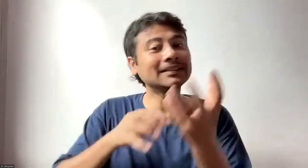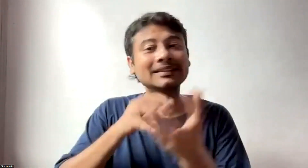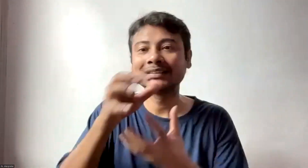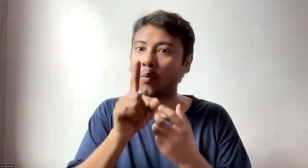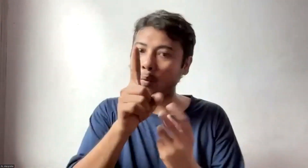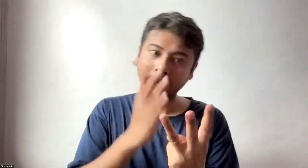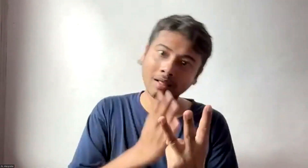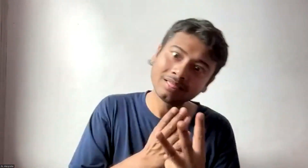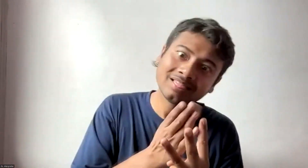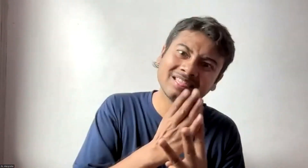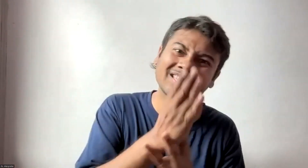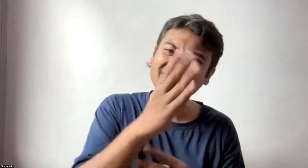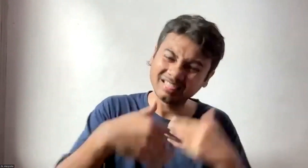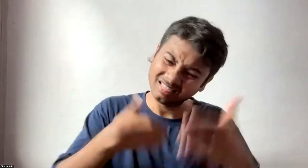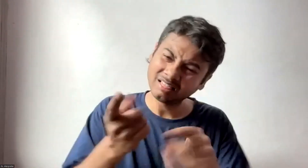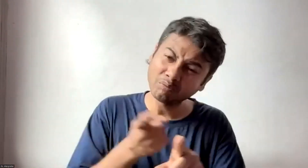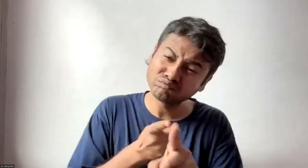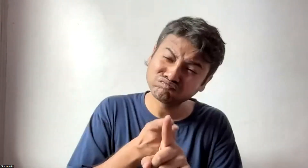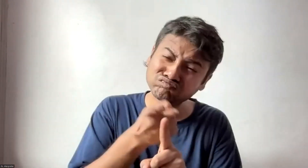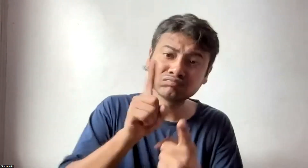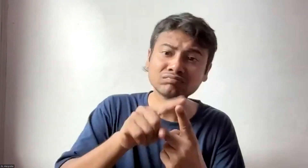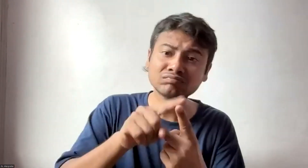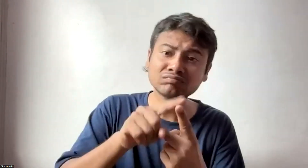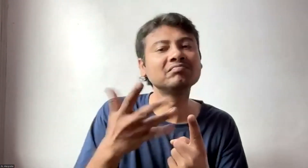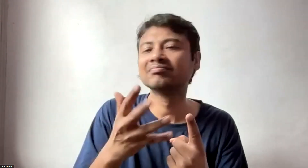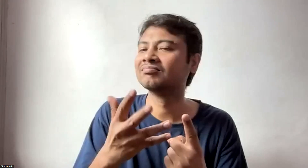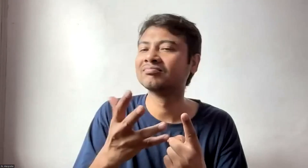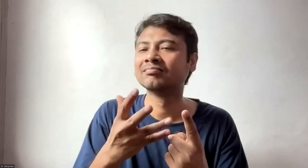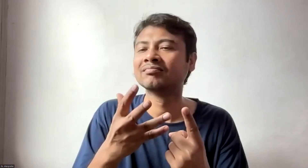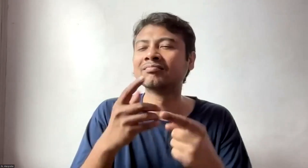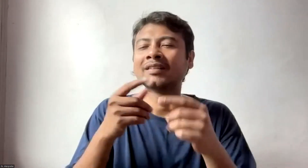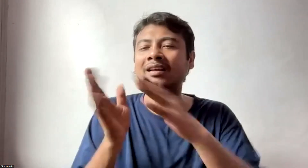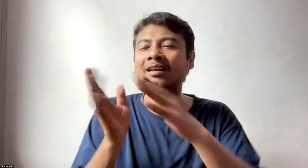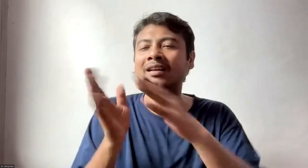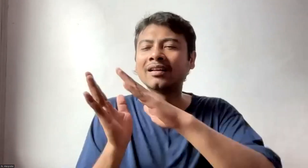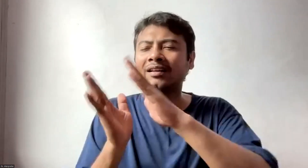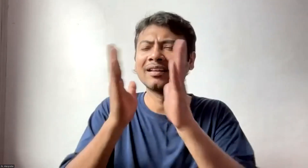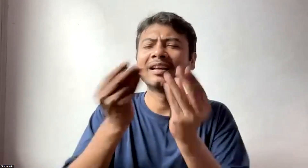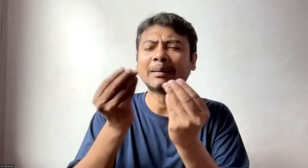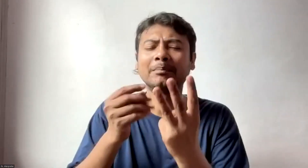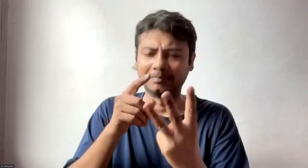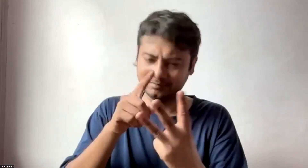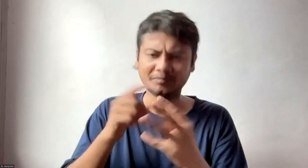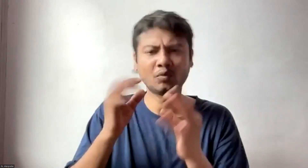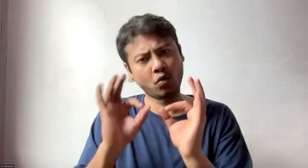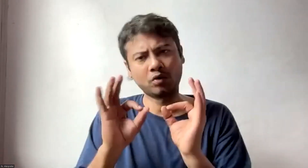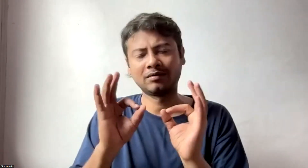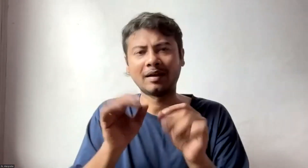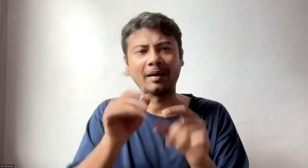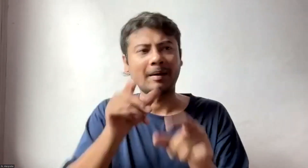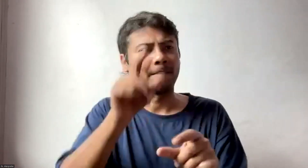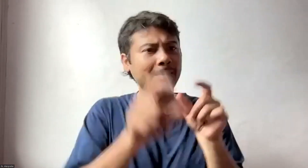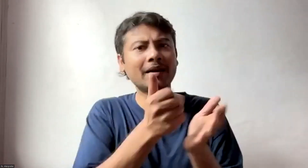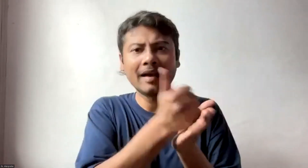means sometimes we are in mode of goodness. So we'll be really helpful to other people. We'll be very happy. We'll be